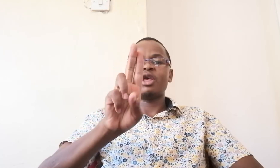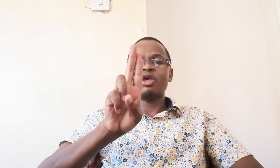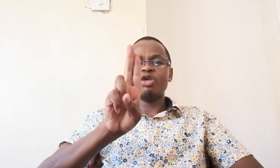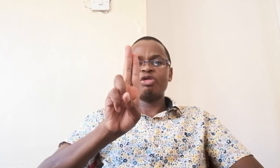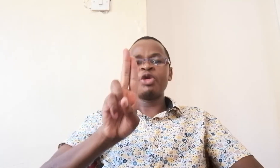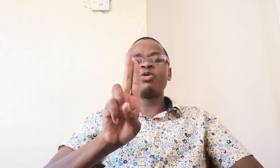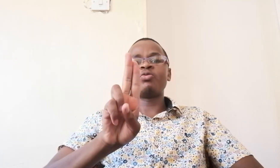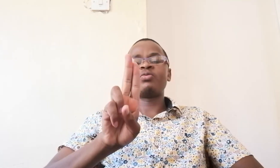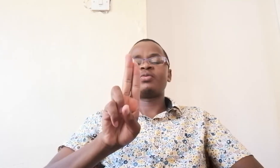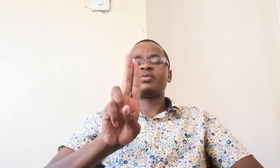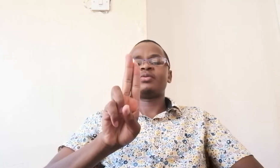U,